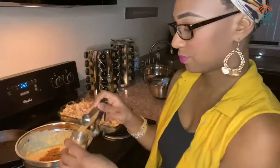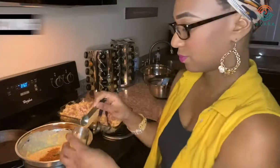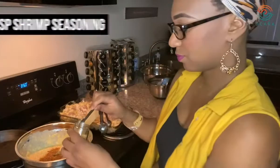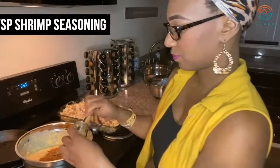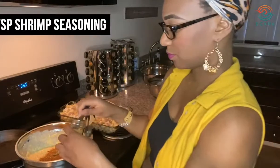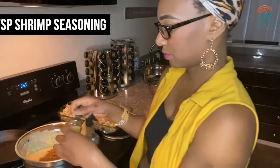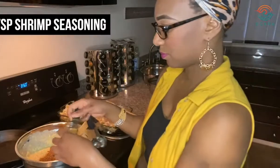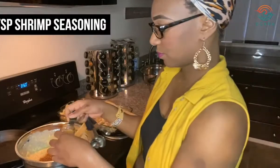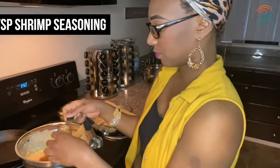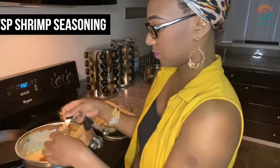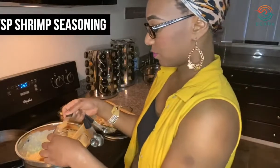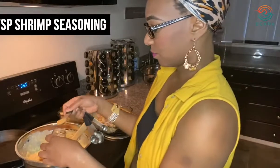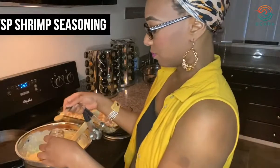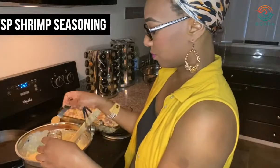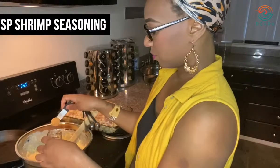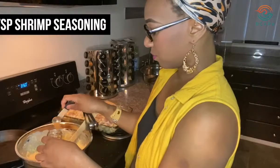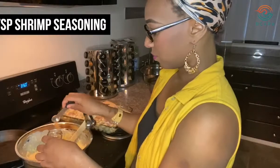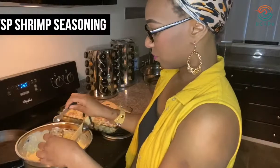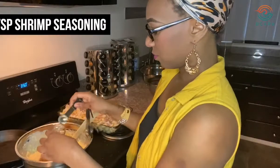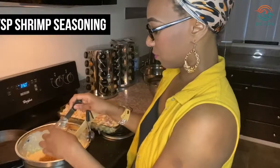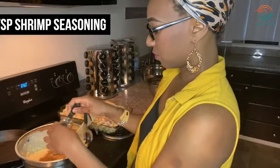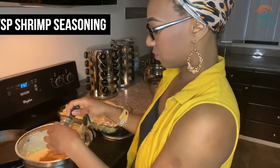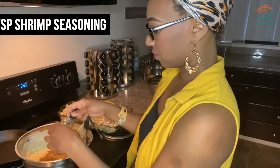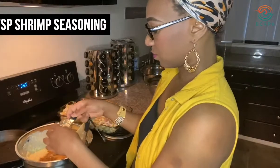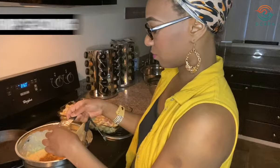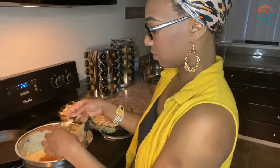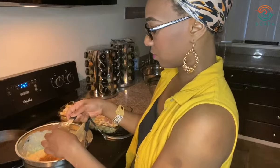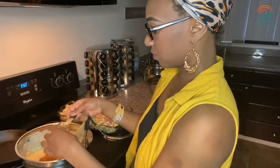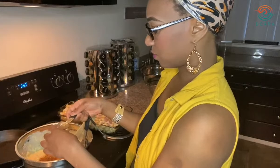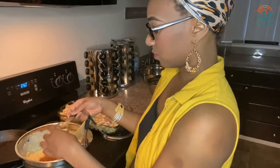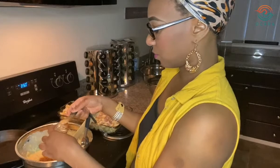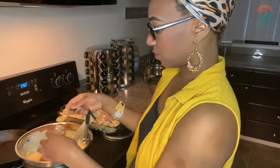Add 2 teaspoons of the shrimp bouillon or shrimp seasoning.